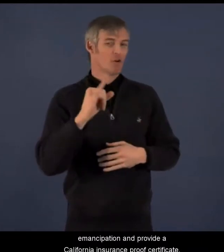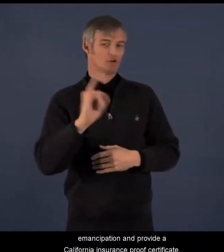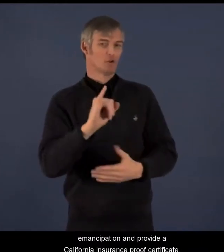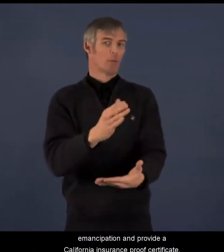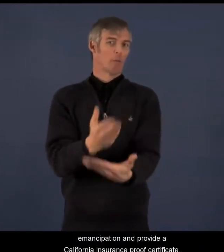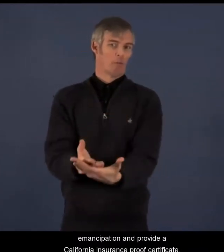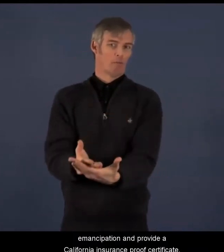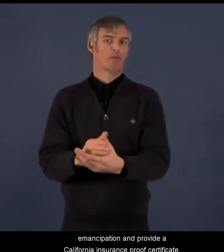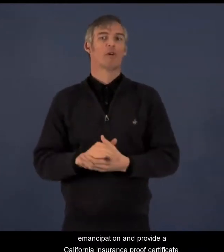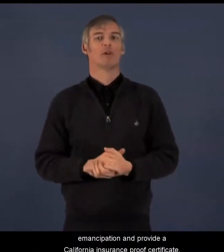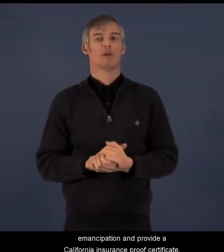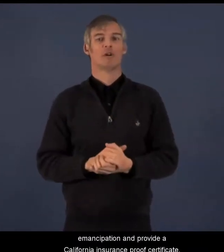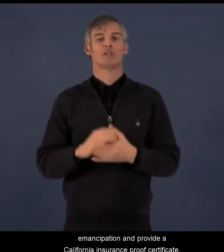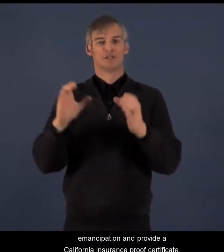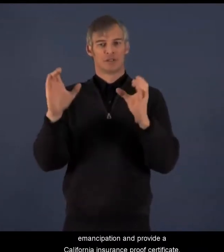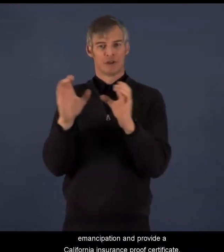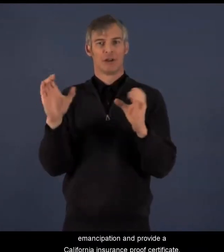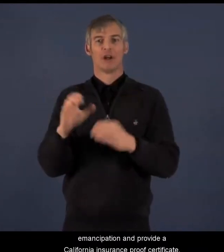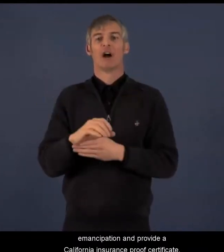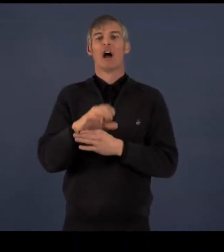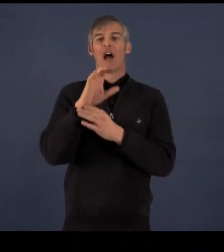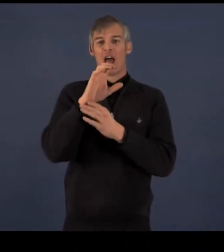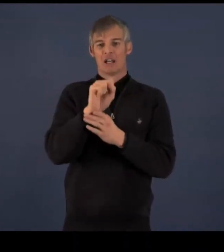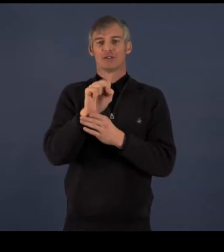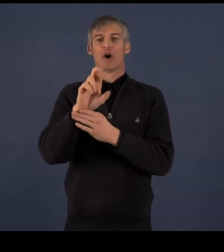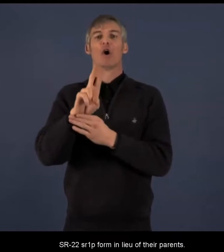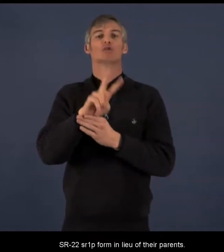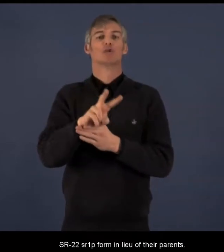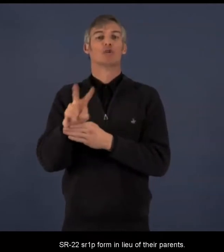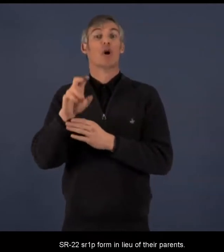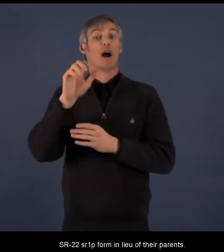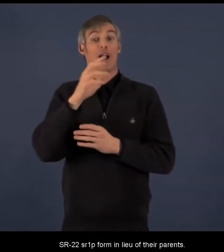a California insurance proof certificate, an